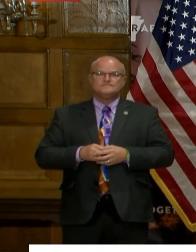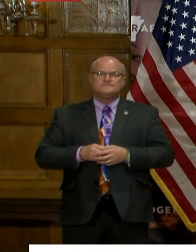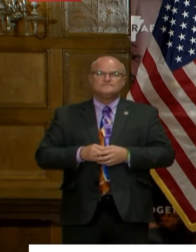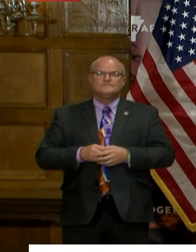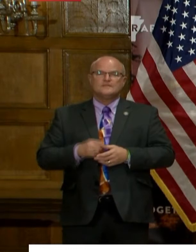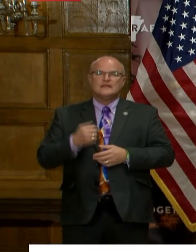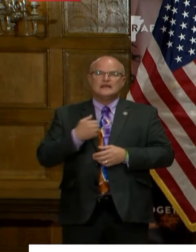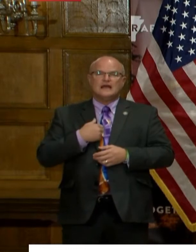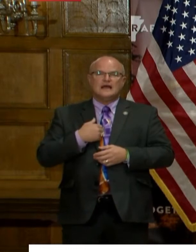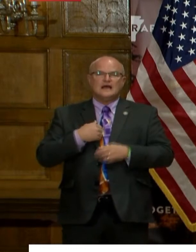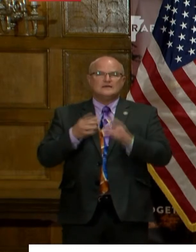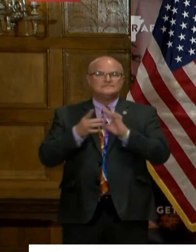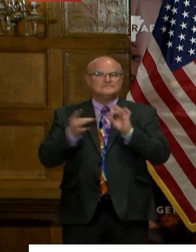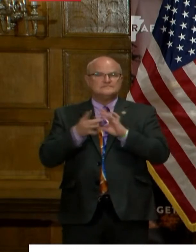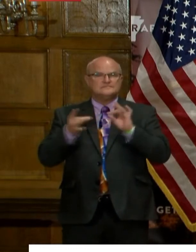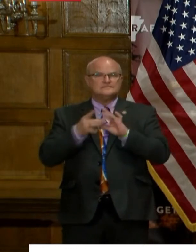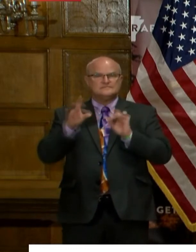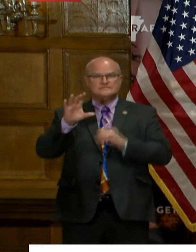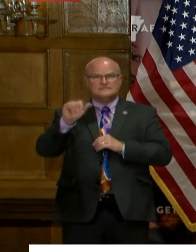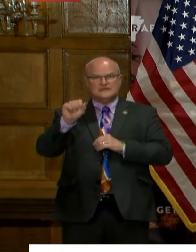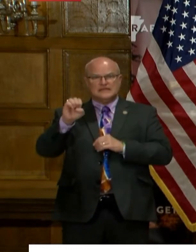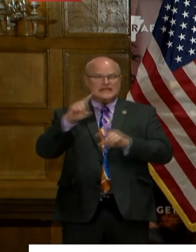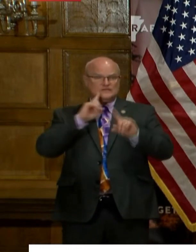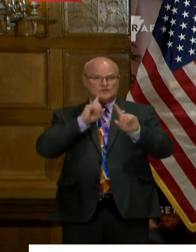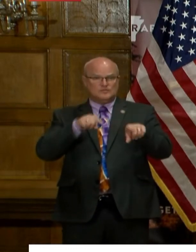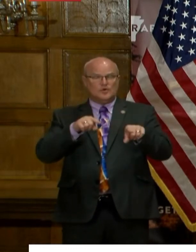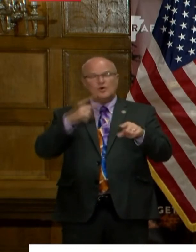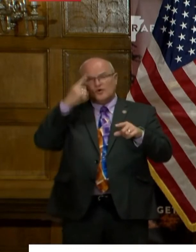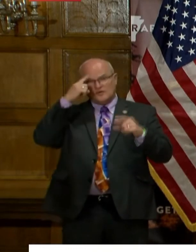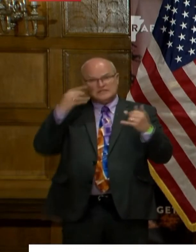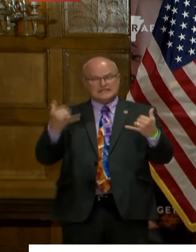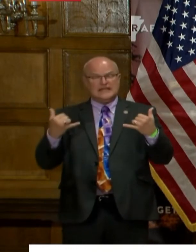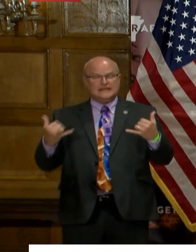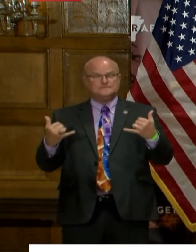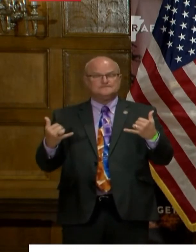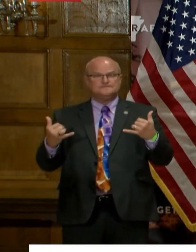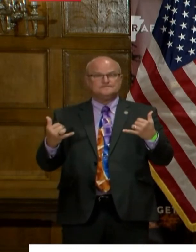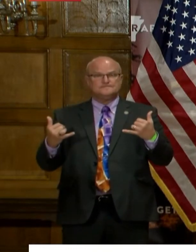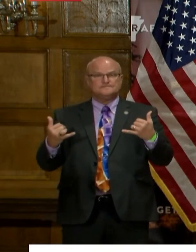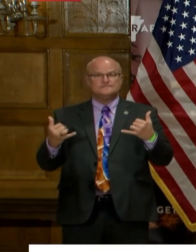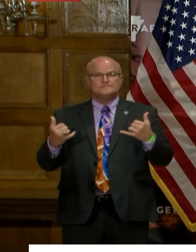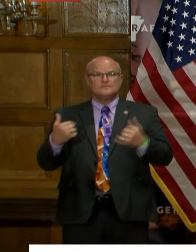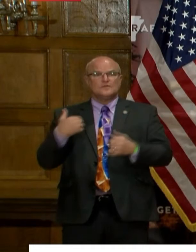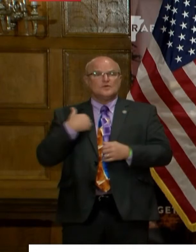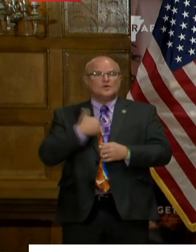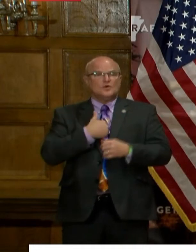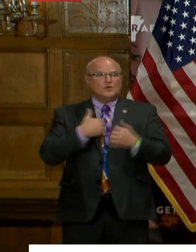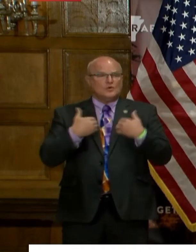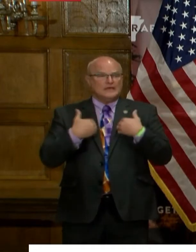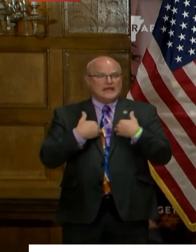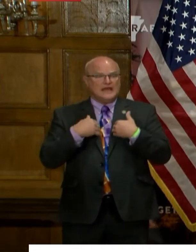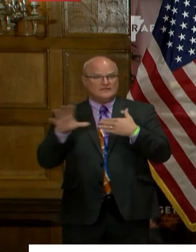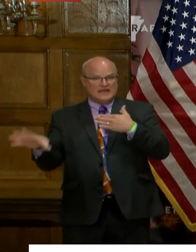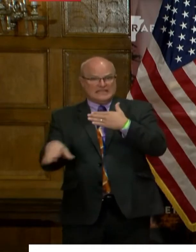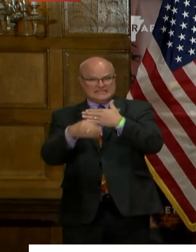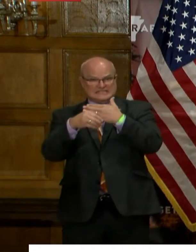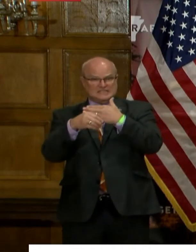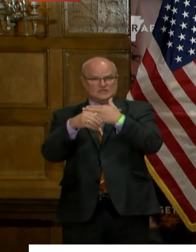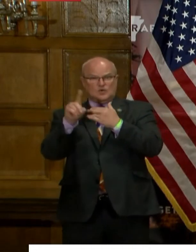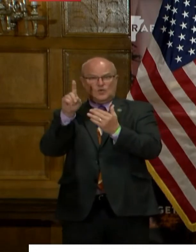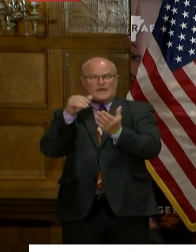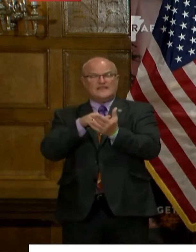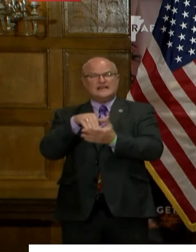Let me go through the case report for today. We have an additional